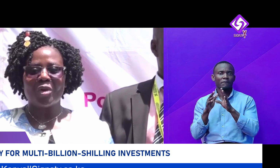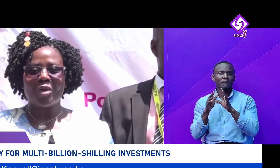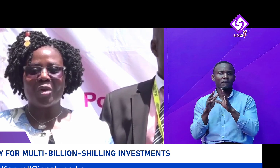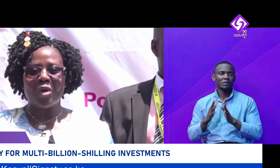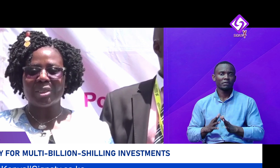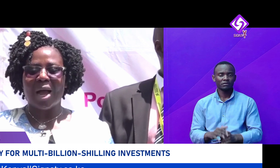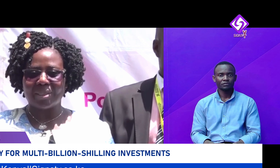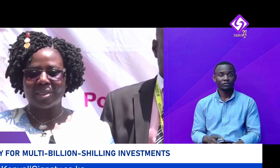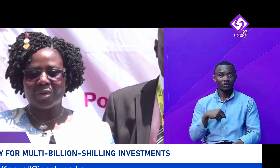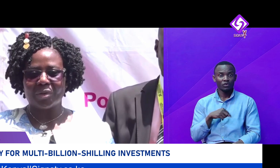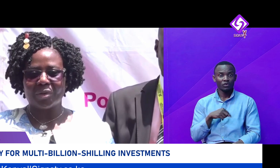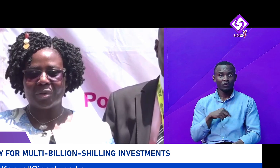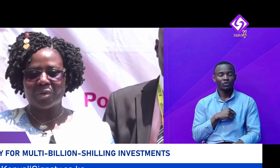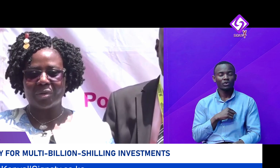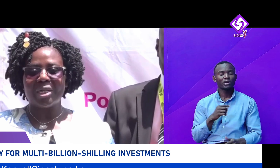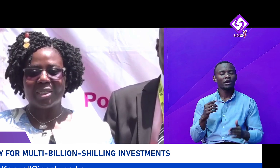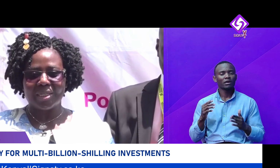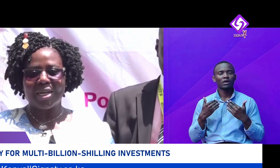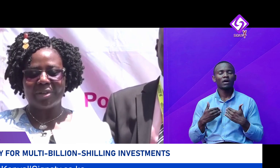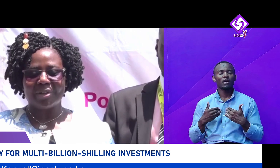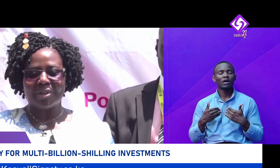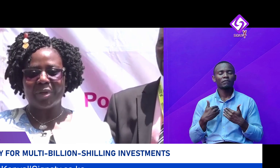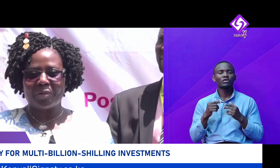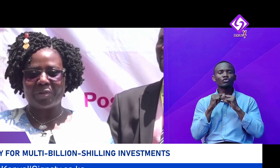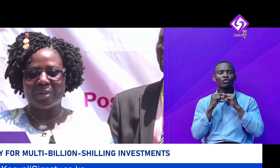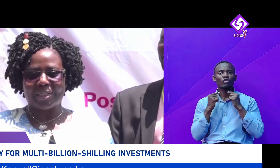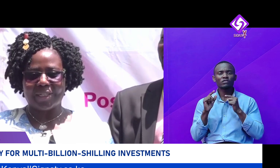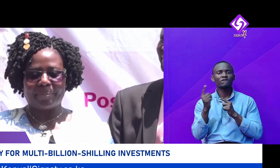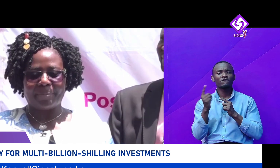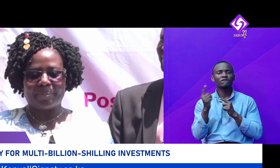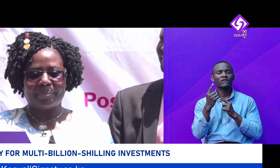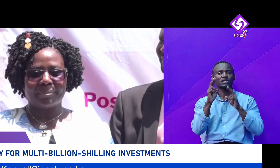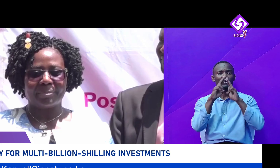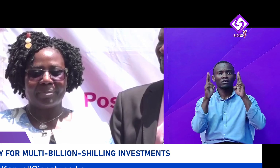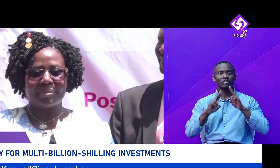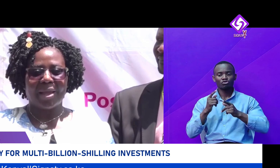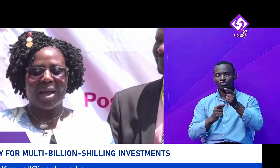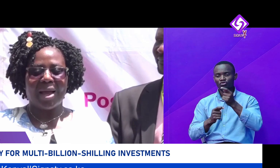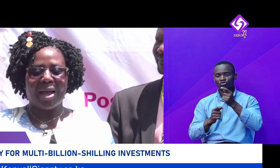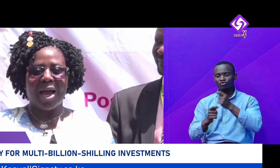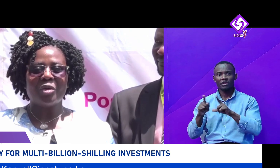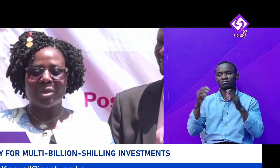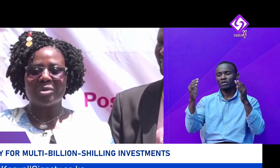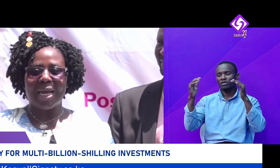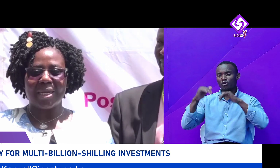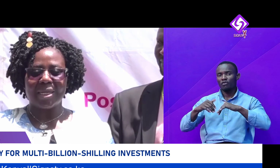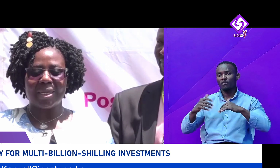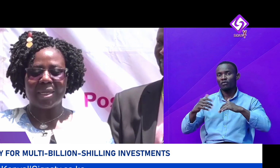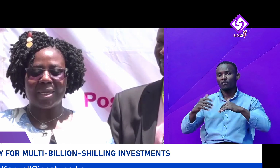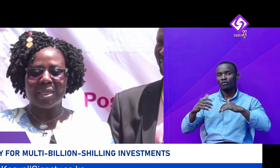are glad to host our first international trade and investment conference in Siaya. And we are looking forward to